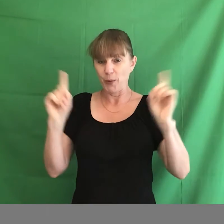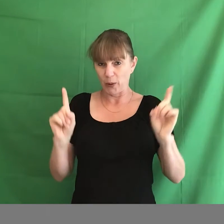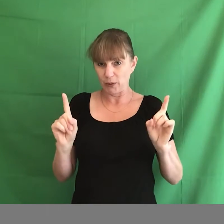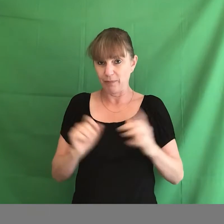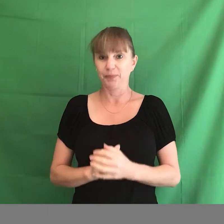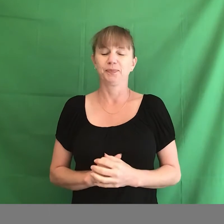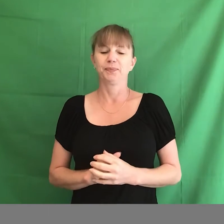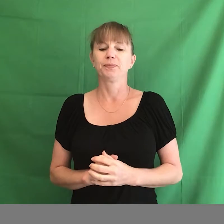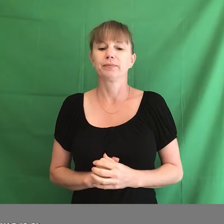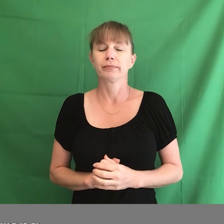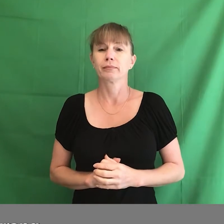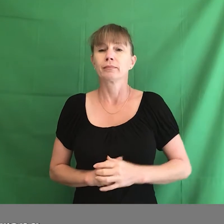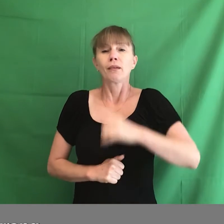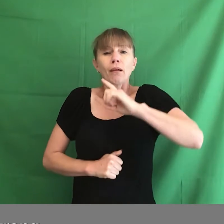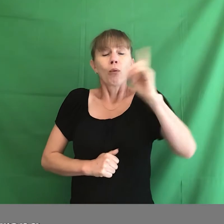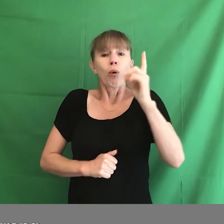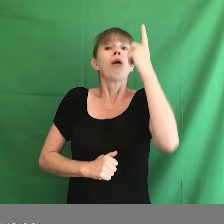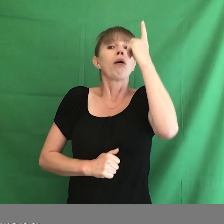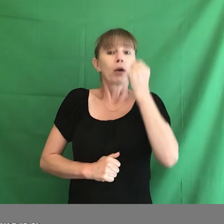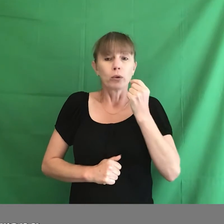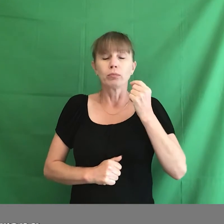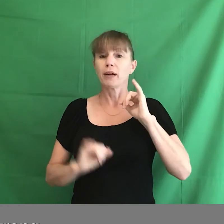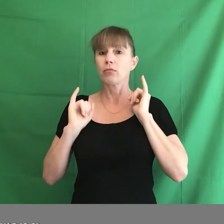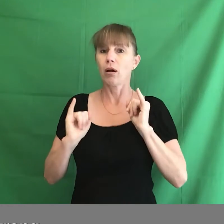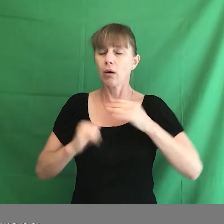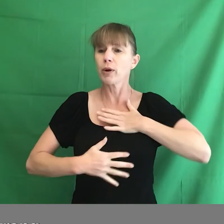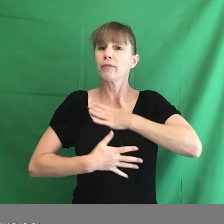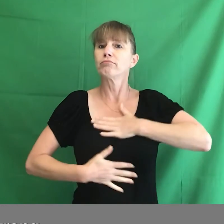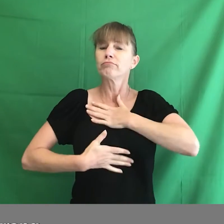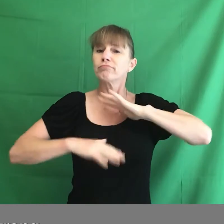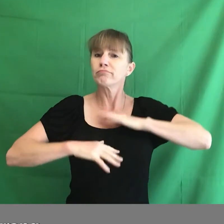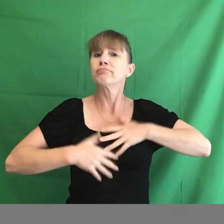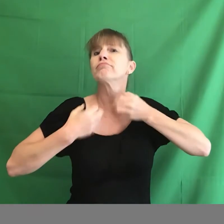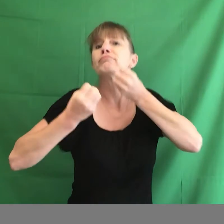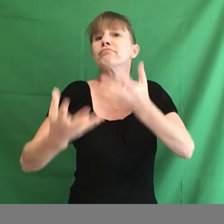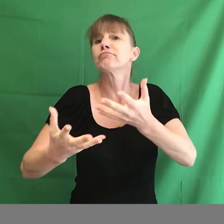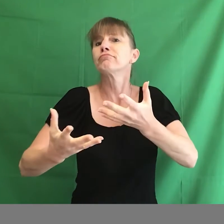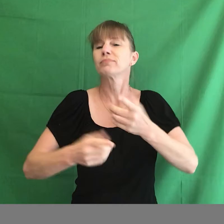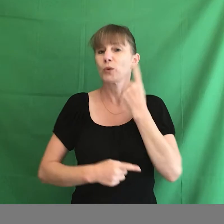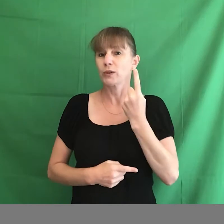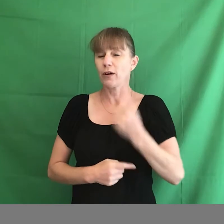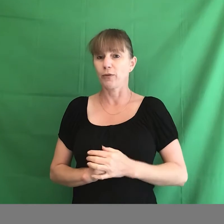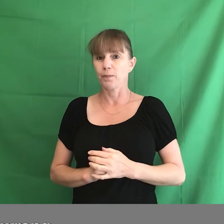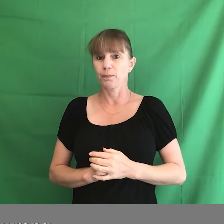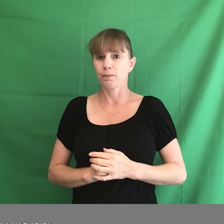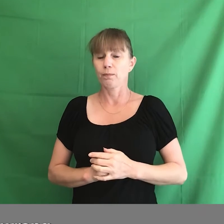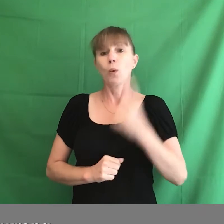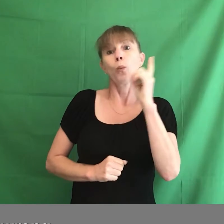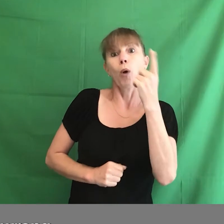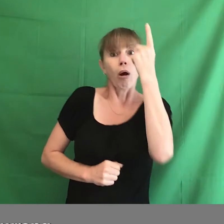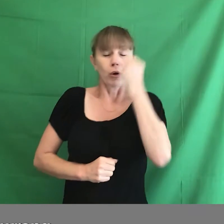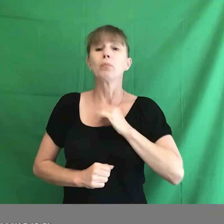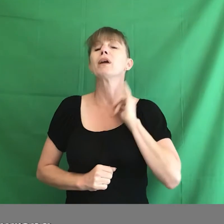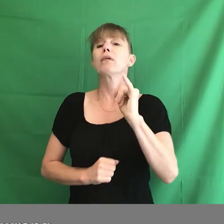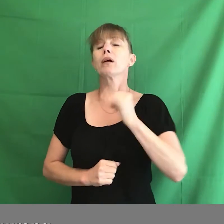that spirit is, what could be wrong with expressing yourself? And it goes like this. What could